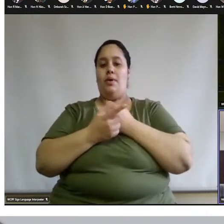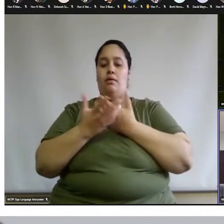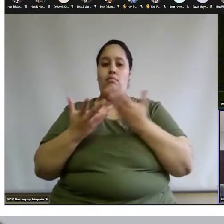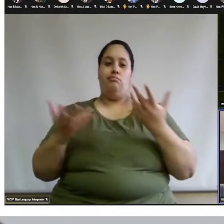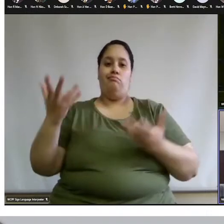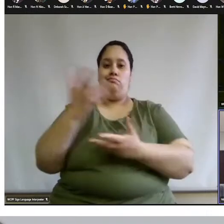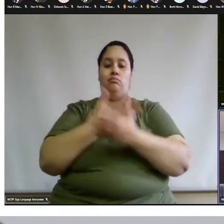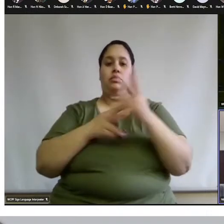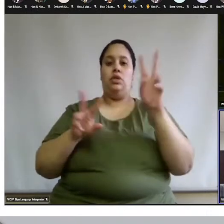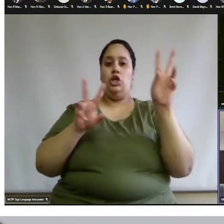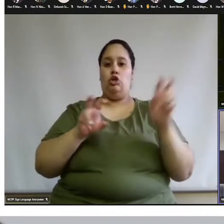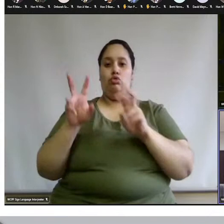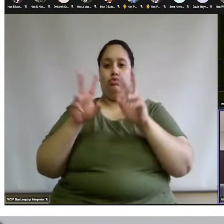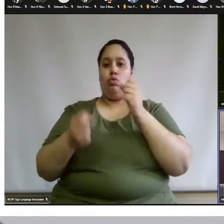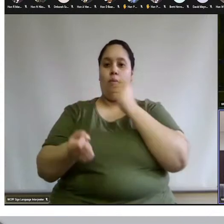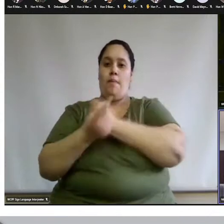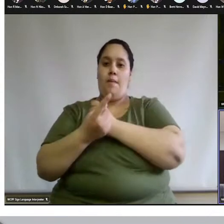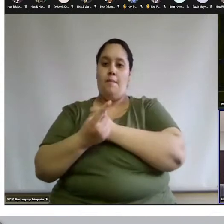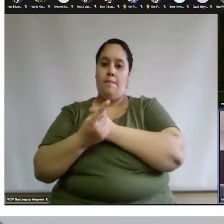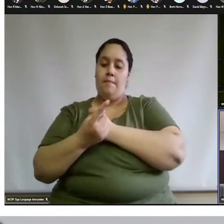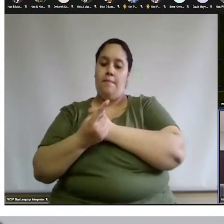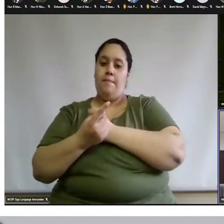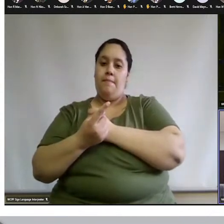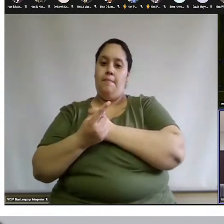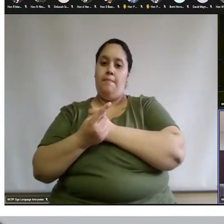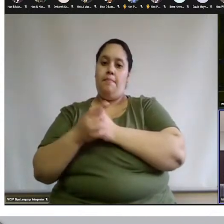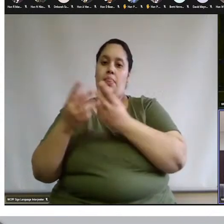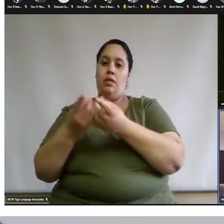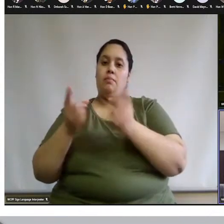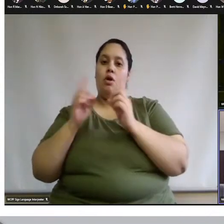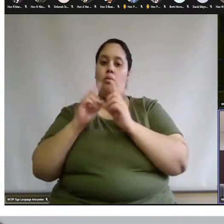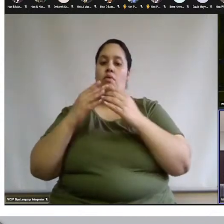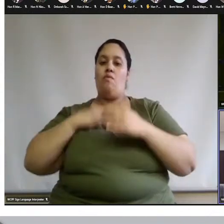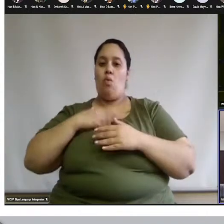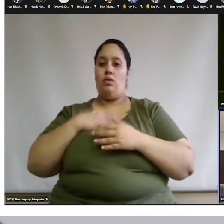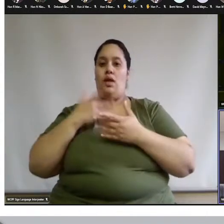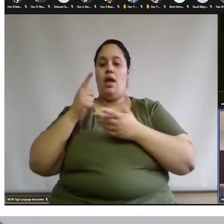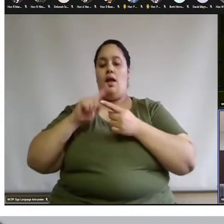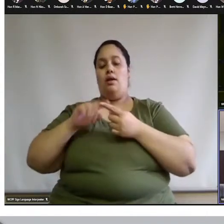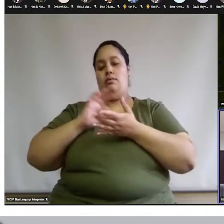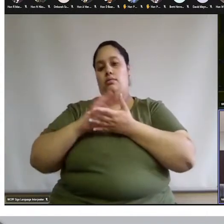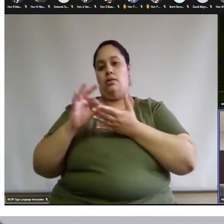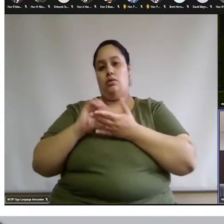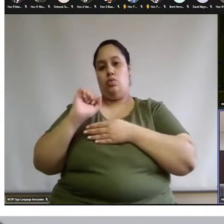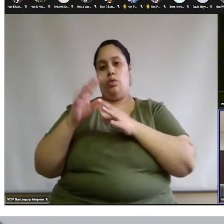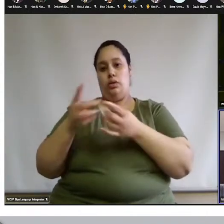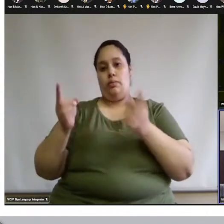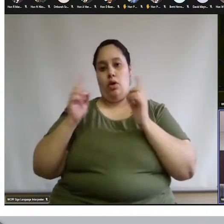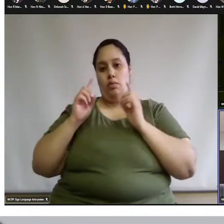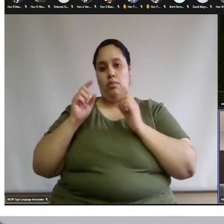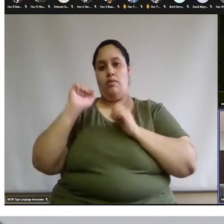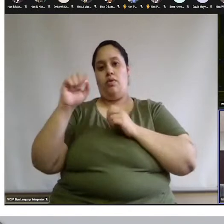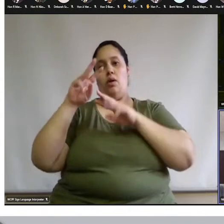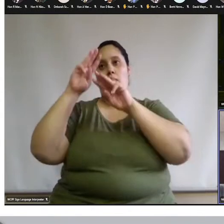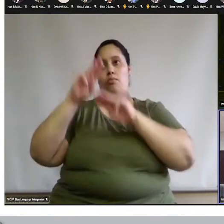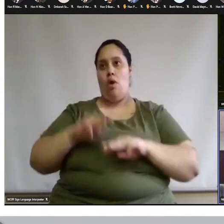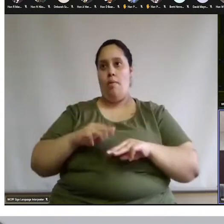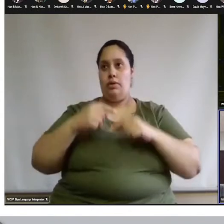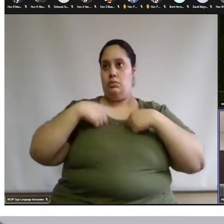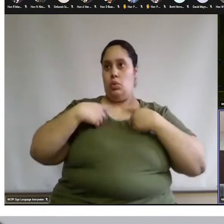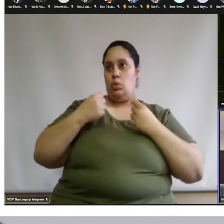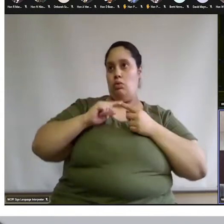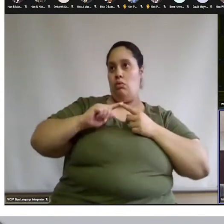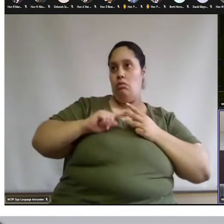issues that was involved with the Department of Water and Sanitation, they have made some promises to me that they